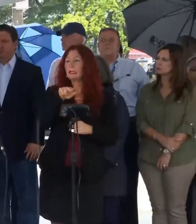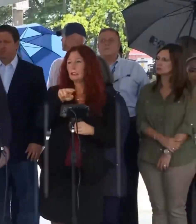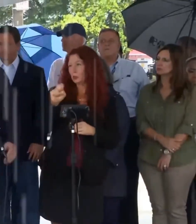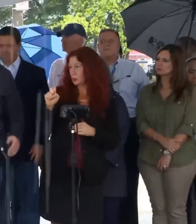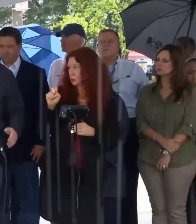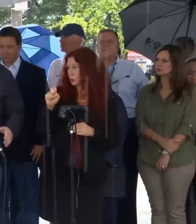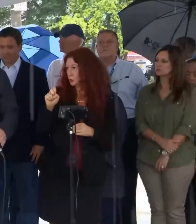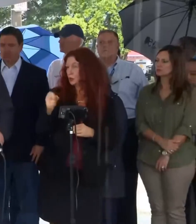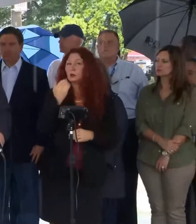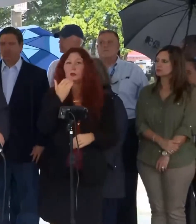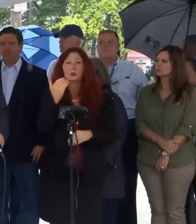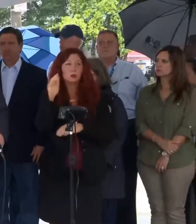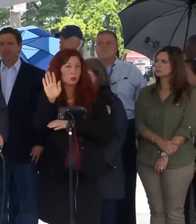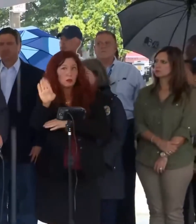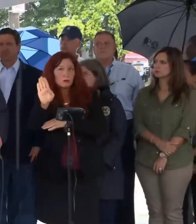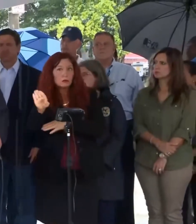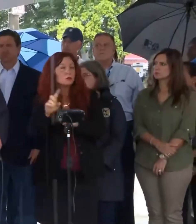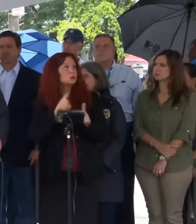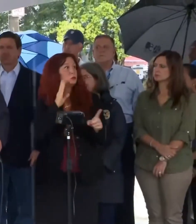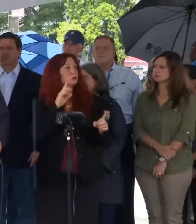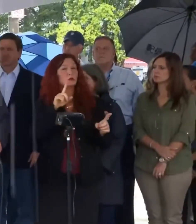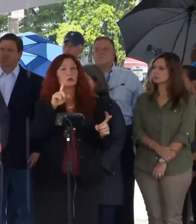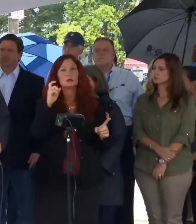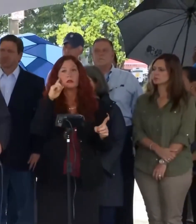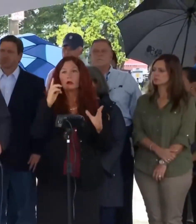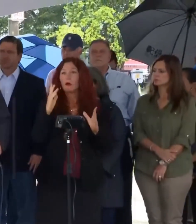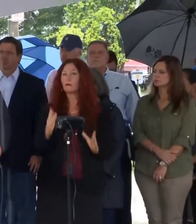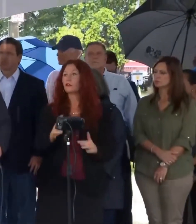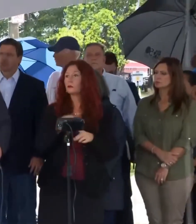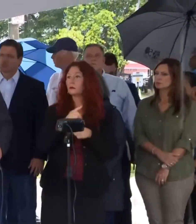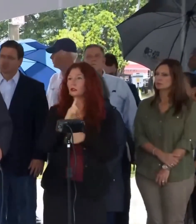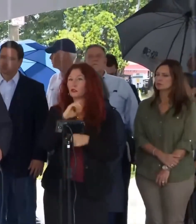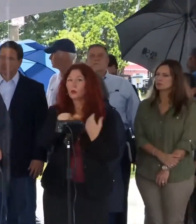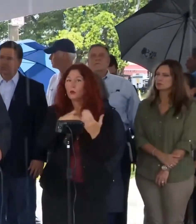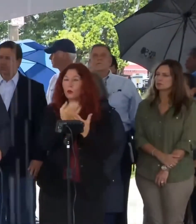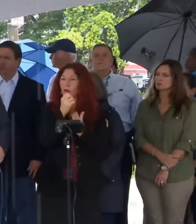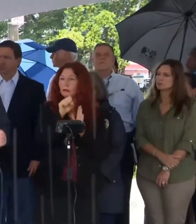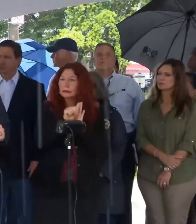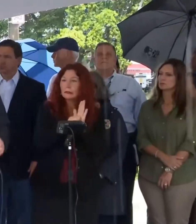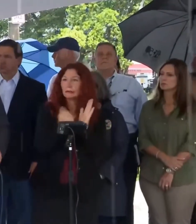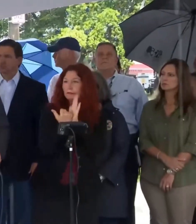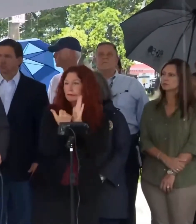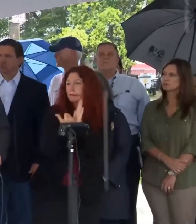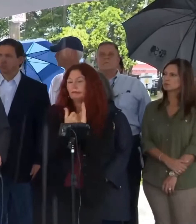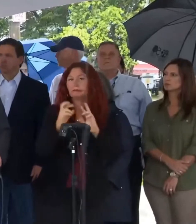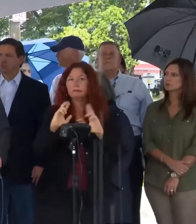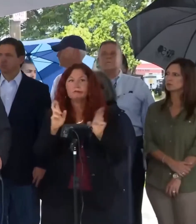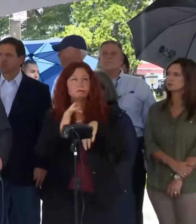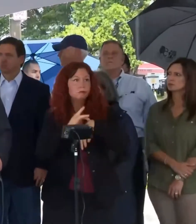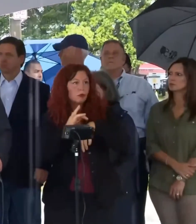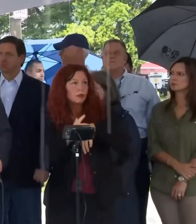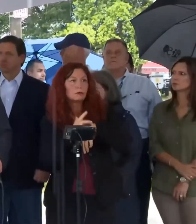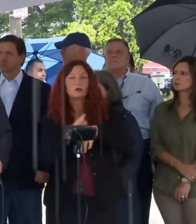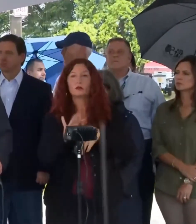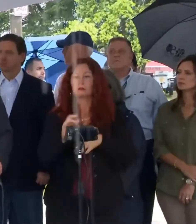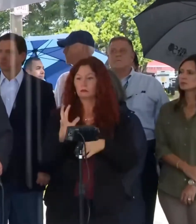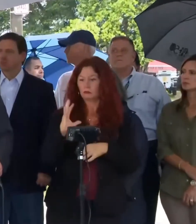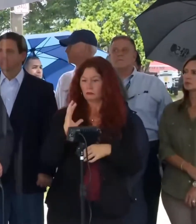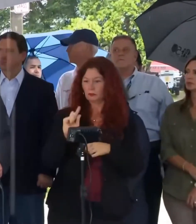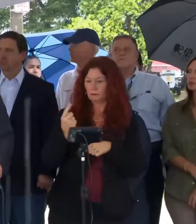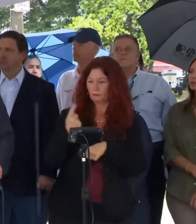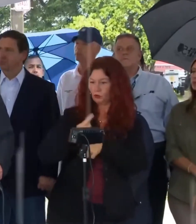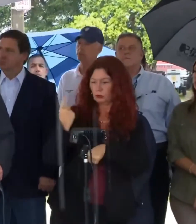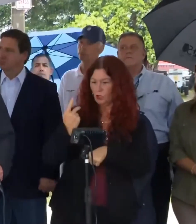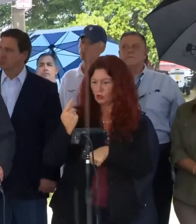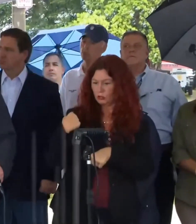Good afternoon, everyone. As you all know, the governor has been making sure that state resources are available where needed. I was boots on the ground with him on Thursday, day one, to